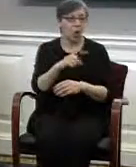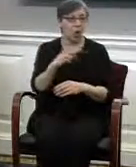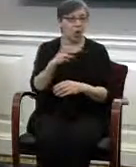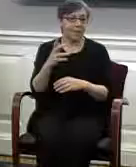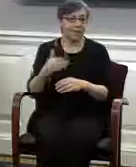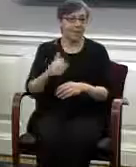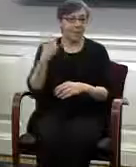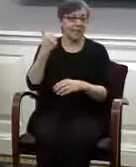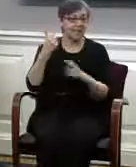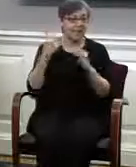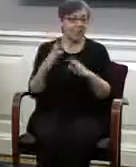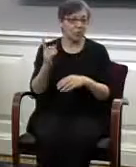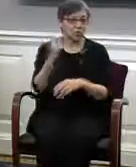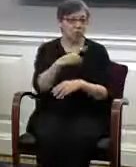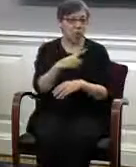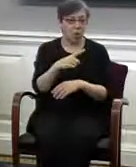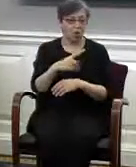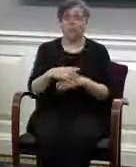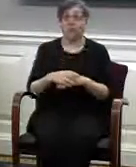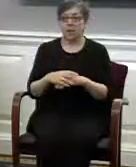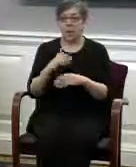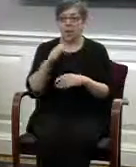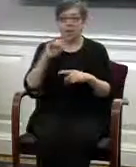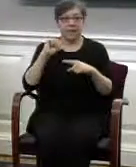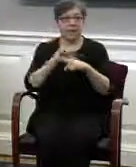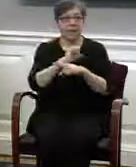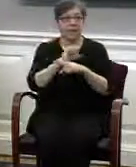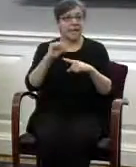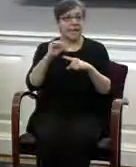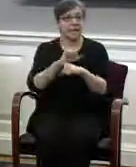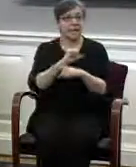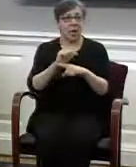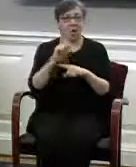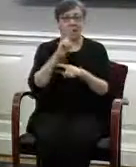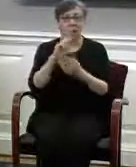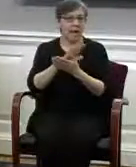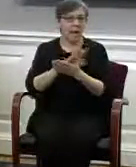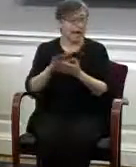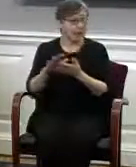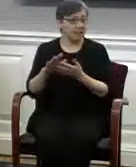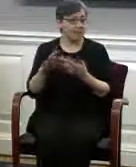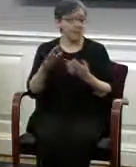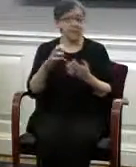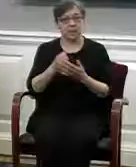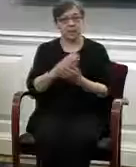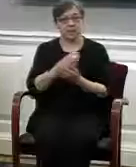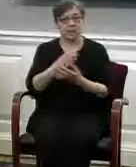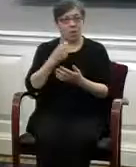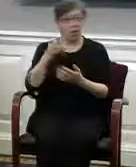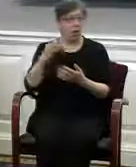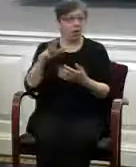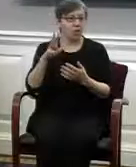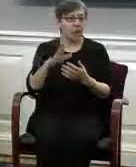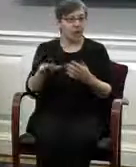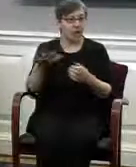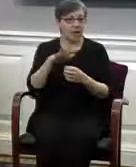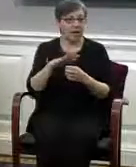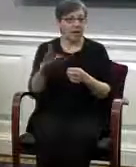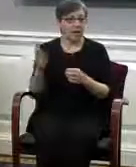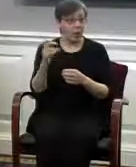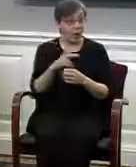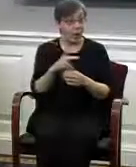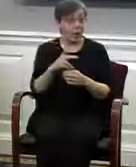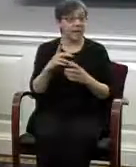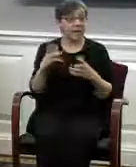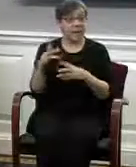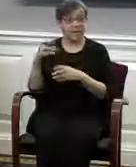if someone's interested, they'll go to the training. And the trainings are usually in, you know, nice surroundings, a retreat area, and they generally reported liking it and